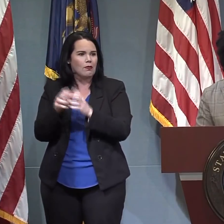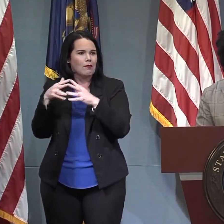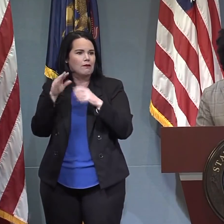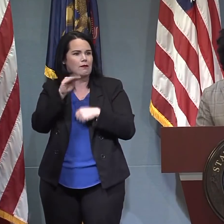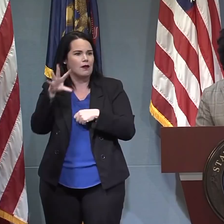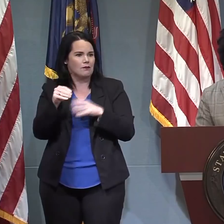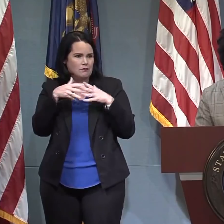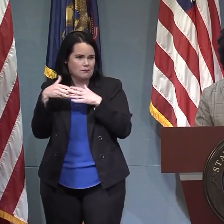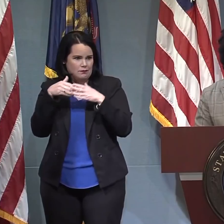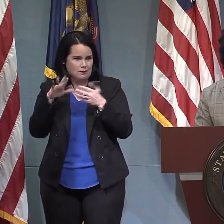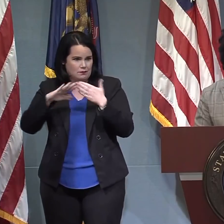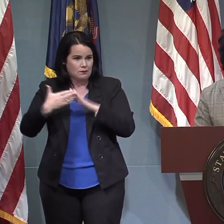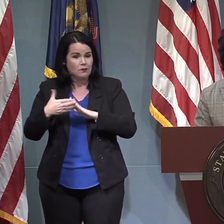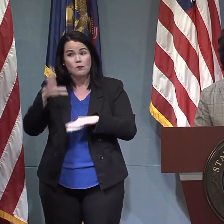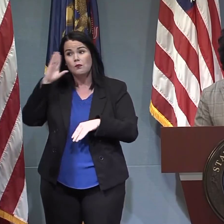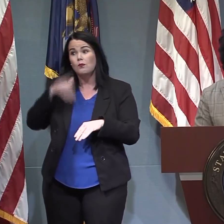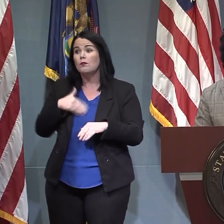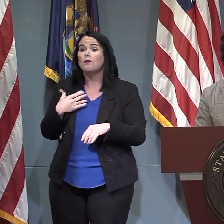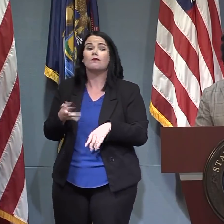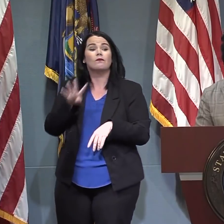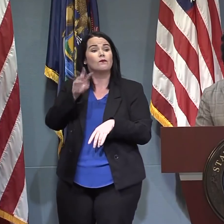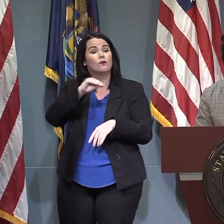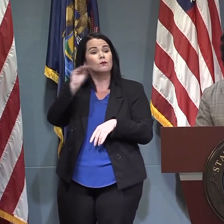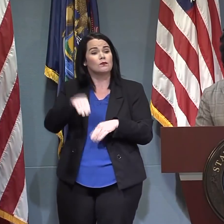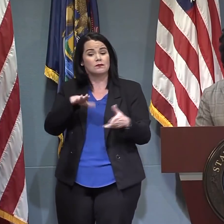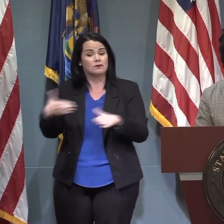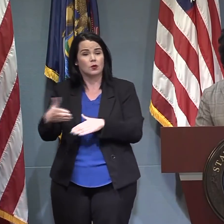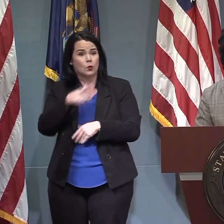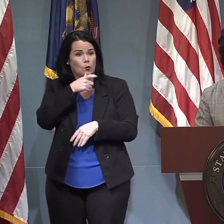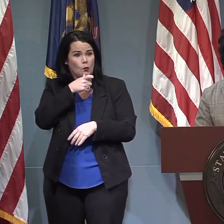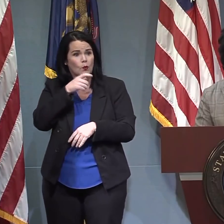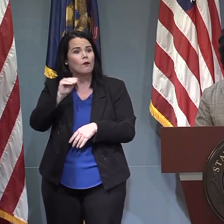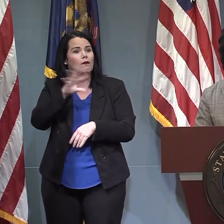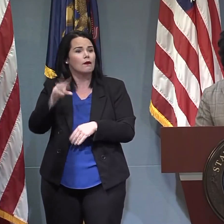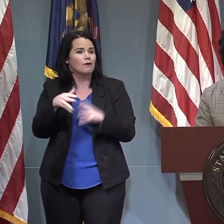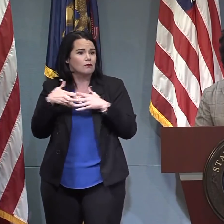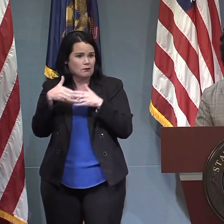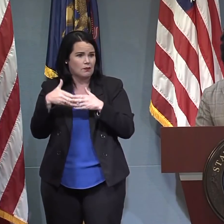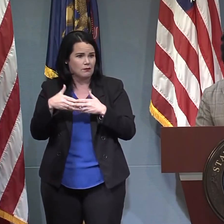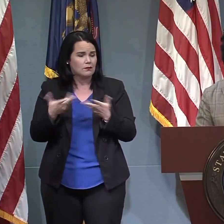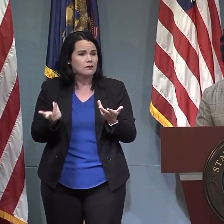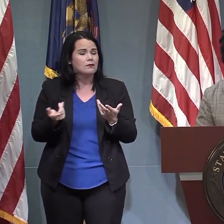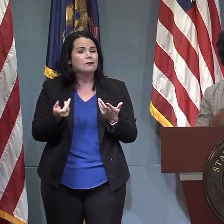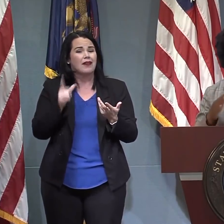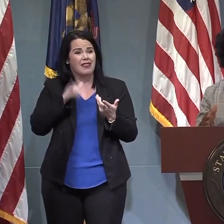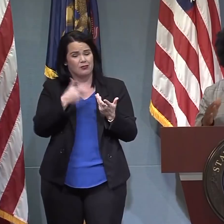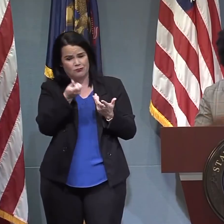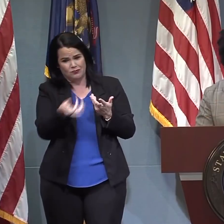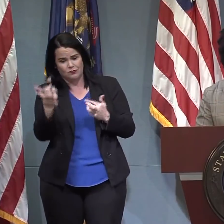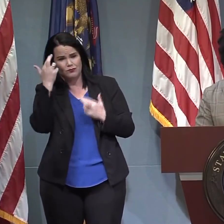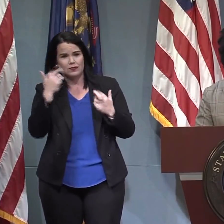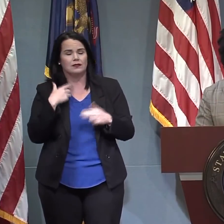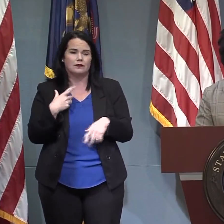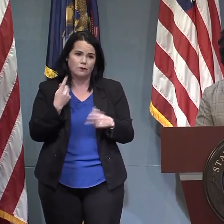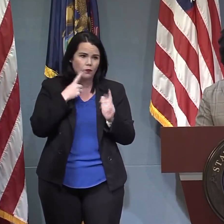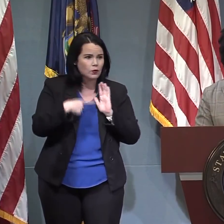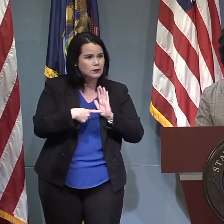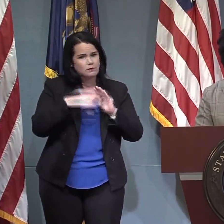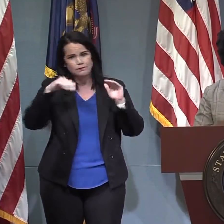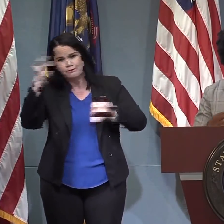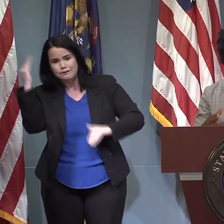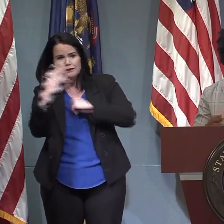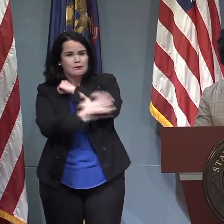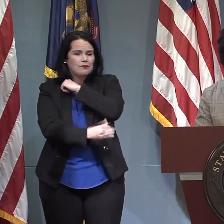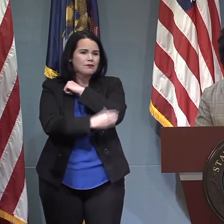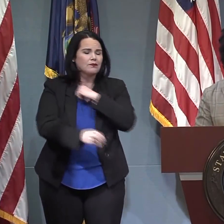that about 40% of the deaths are in African Americans, and there are various reasons for that, including disparities in poverty